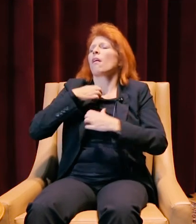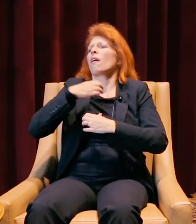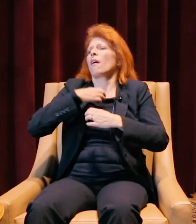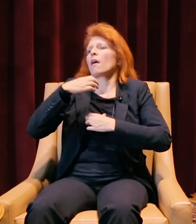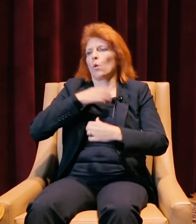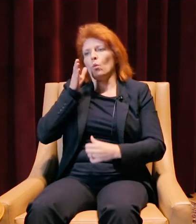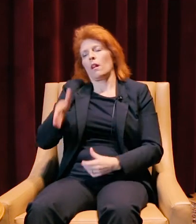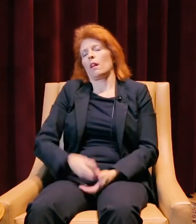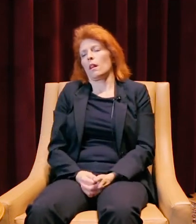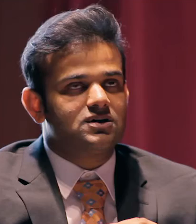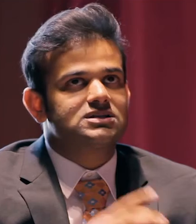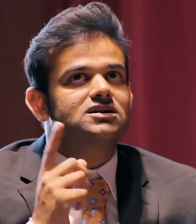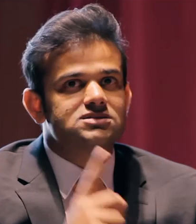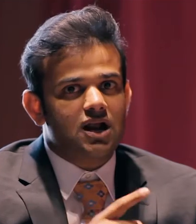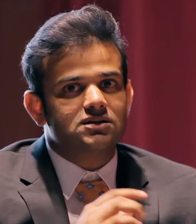it.